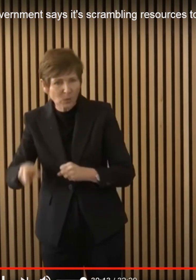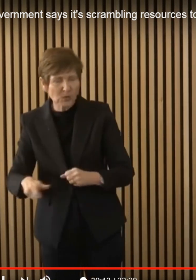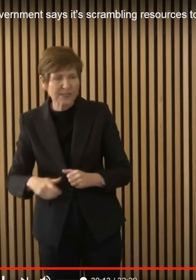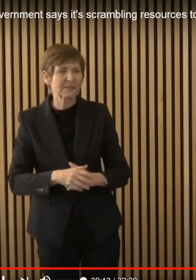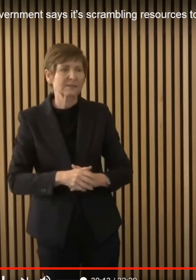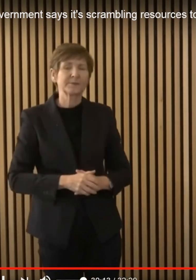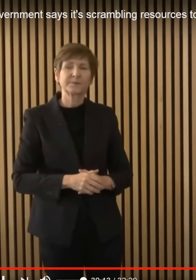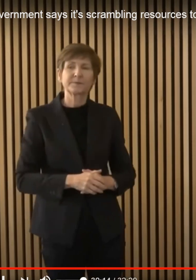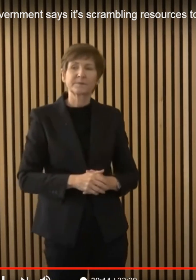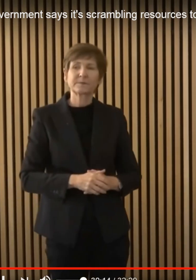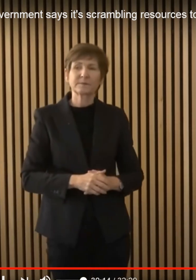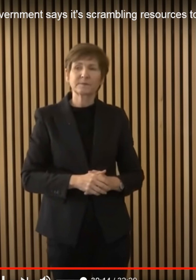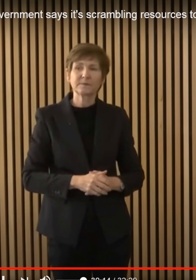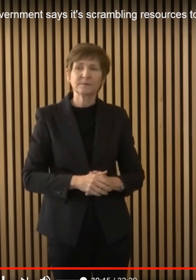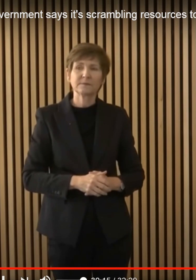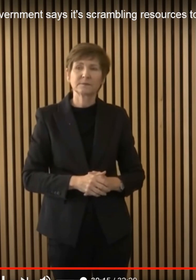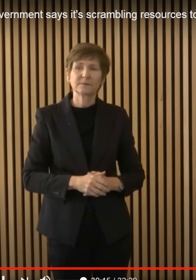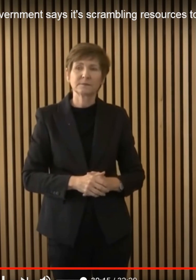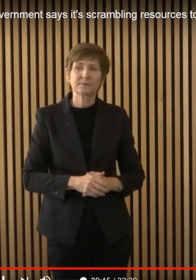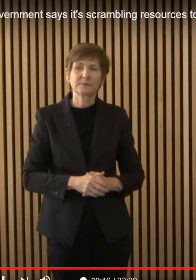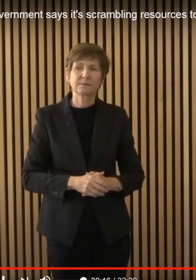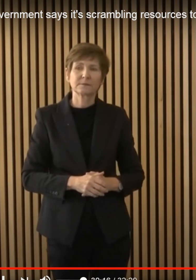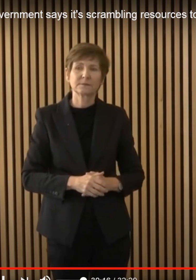Sorry, just on behalf of a colleague,